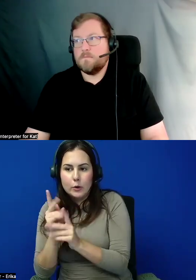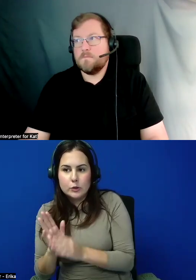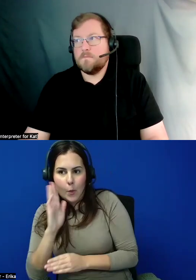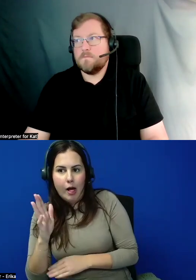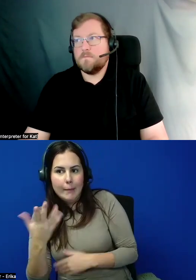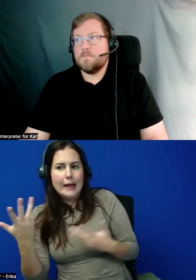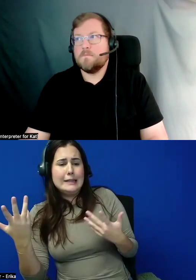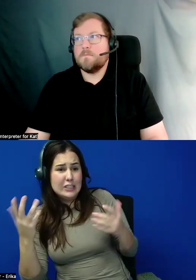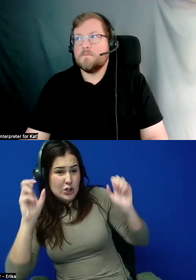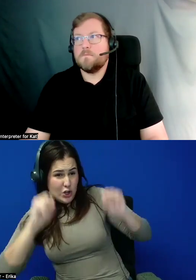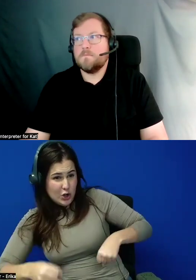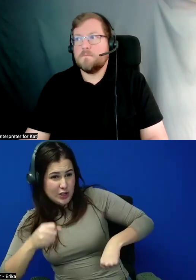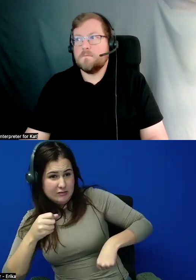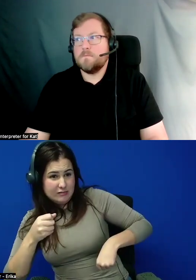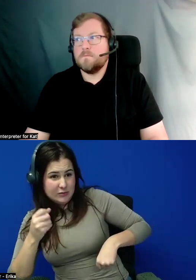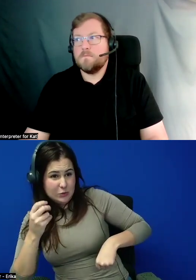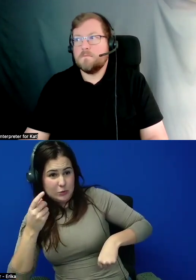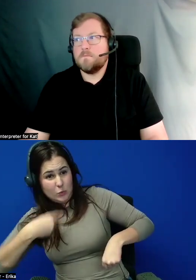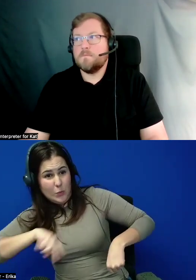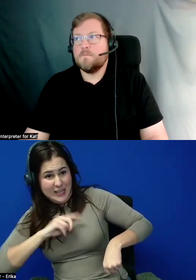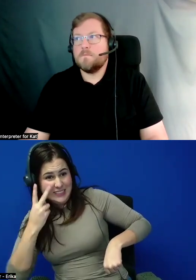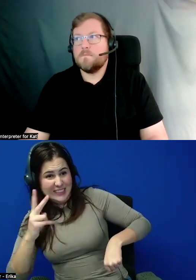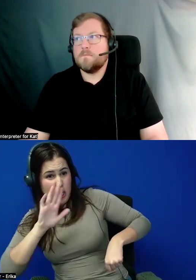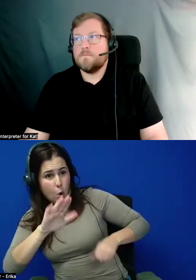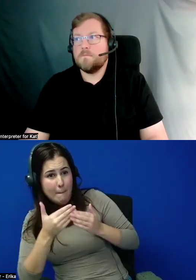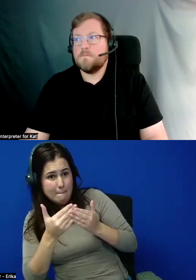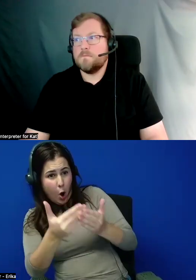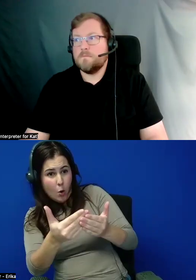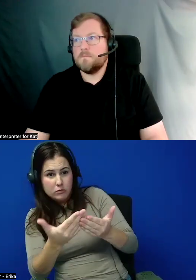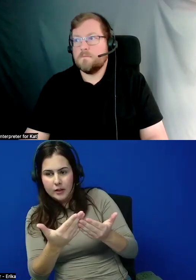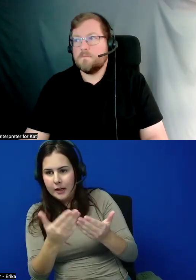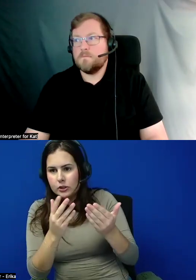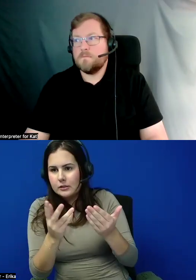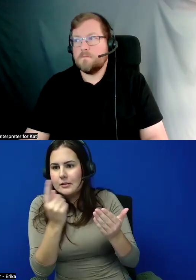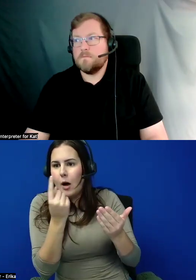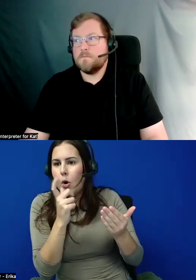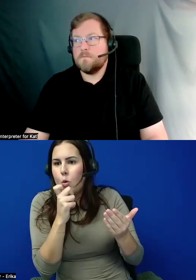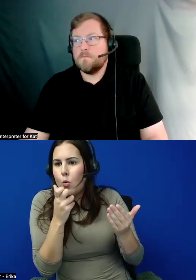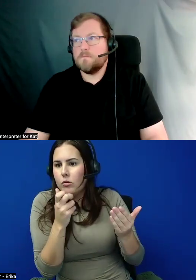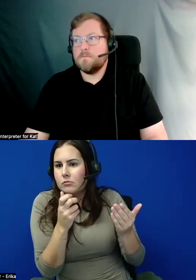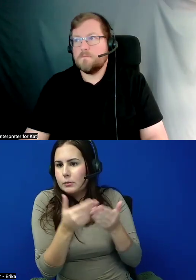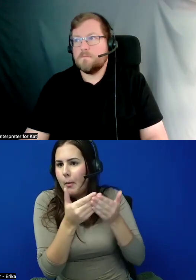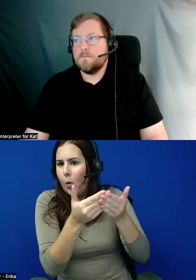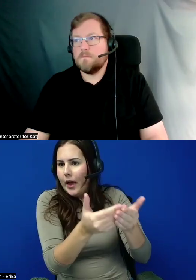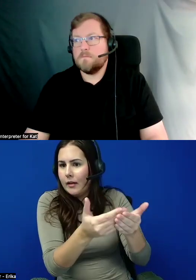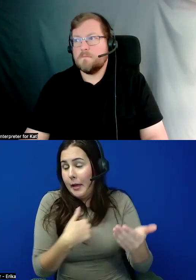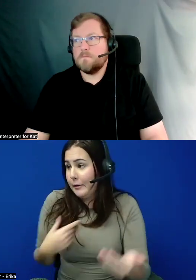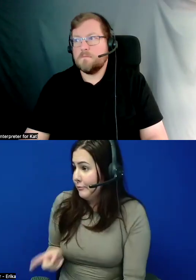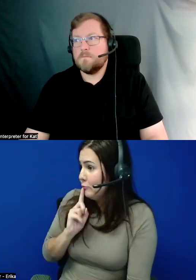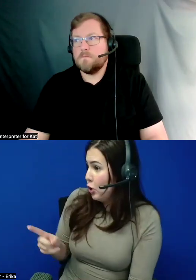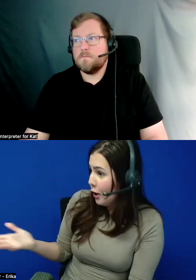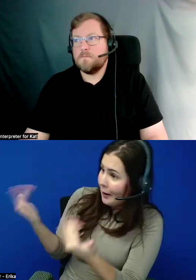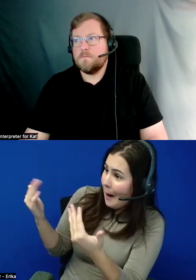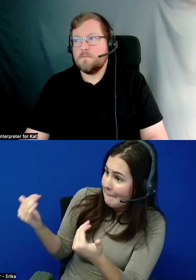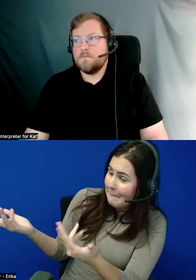they'd like let us climb on the boat and tour their boat. We'd take their phone number and be like, we'll call you if we if we want to shoot